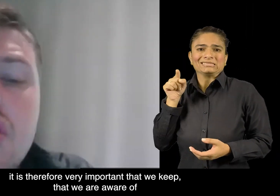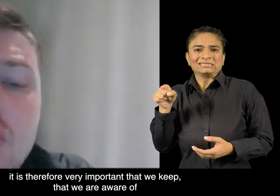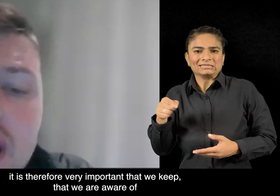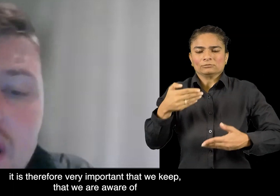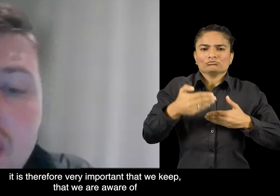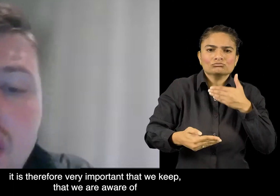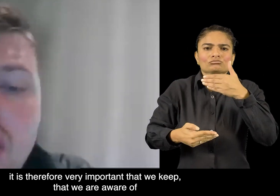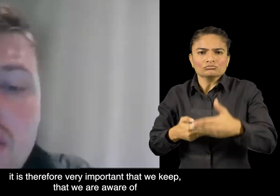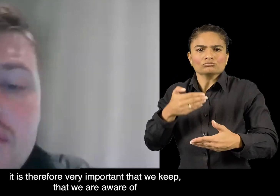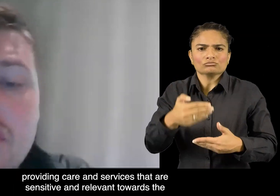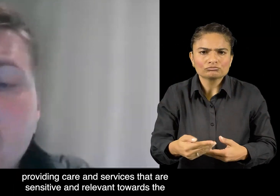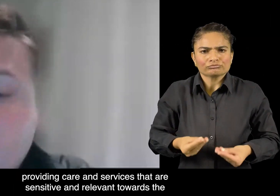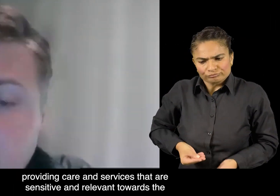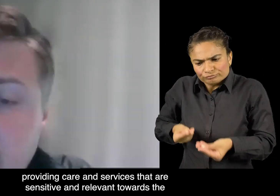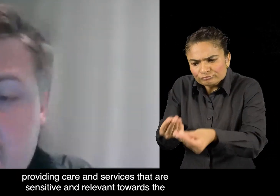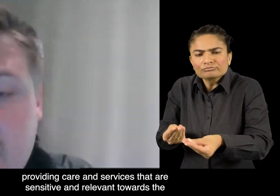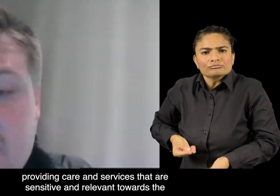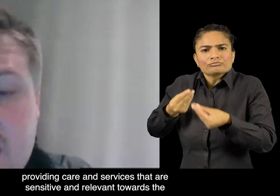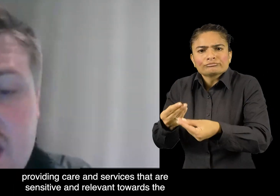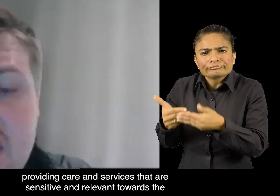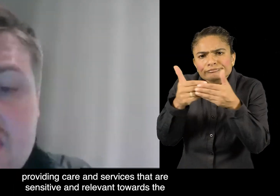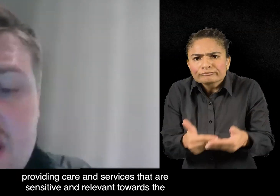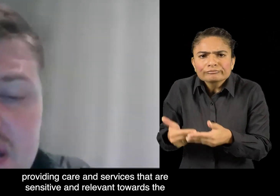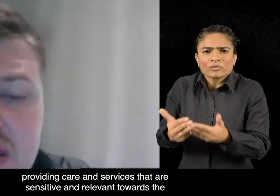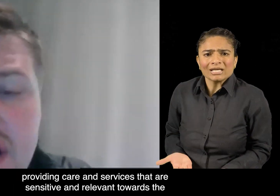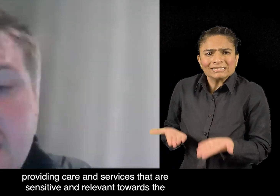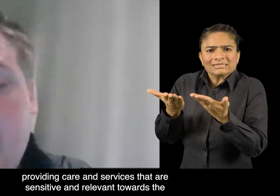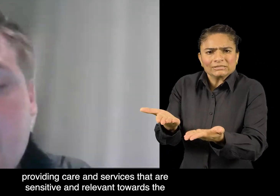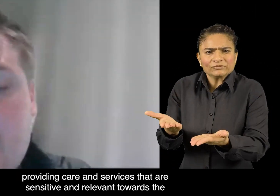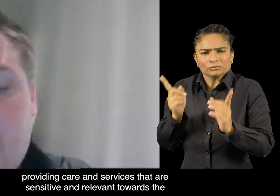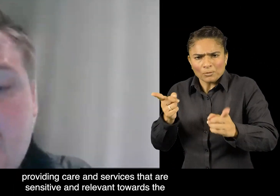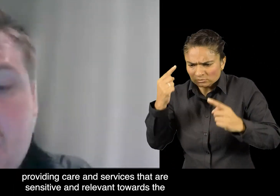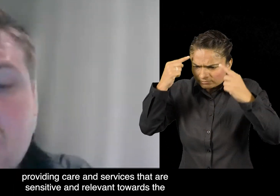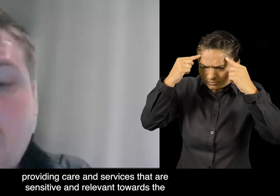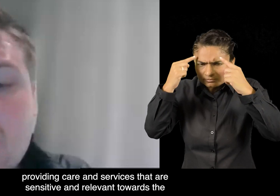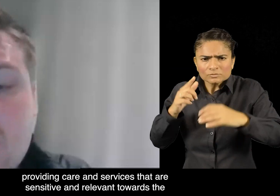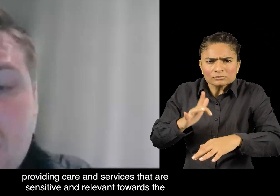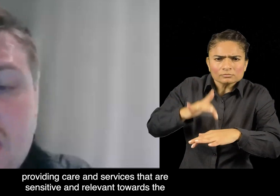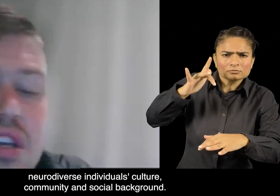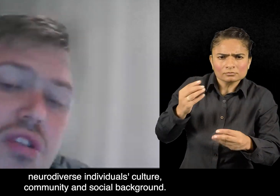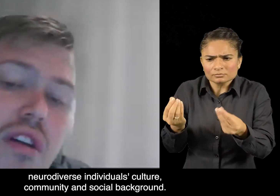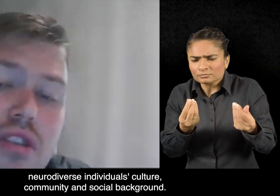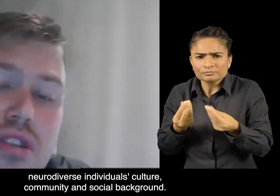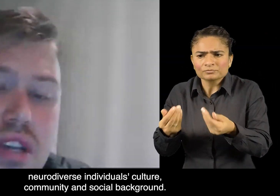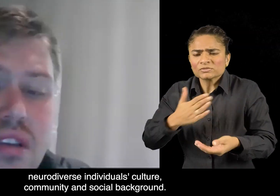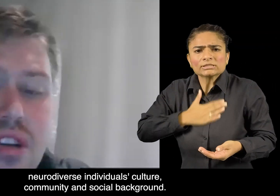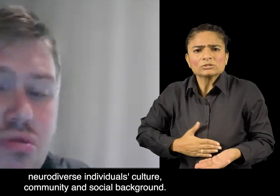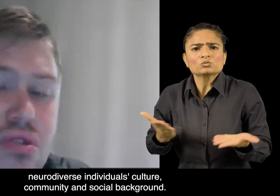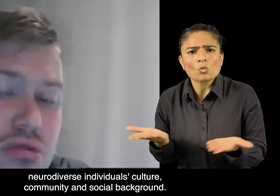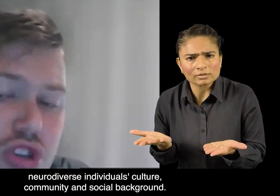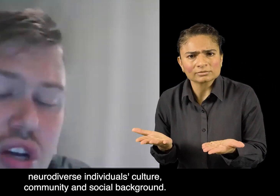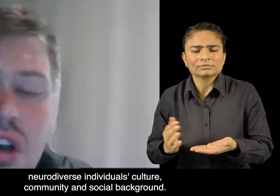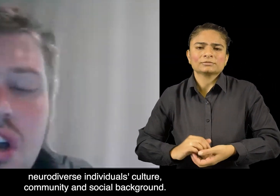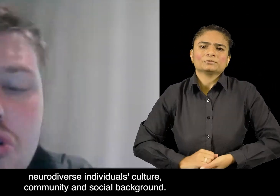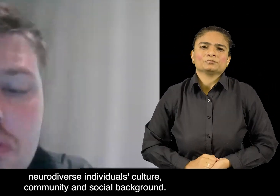that we are aware of providing care and services that are sensitive and relevant towards the neurodiverse